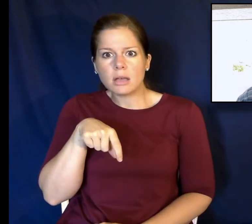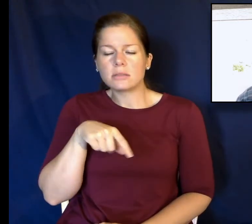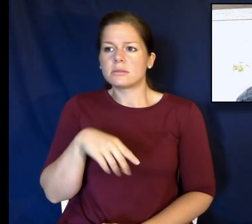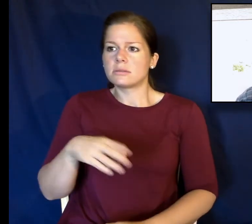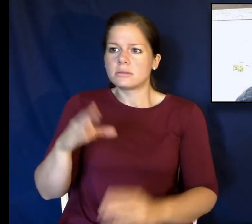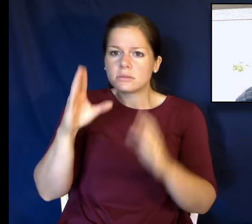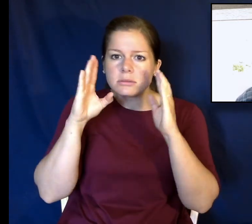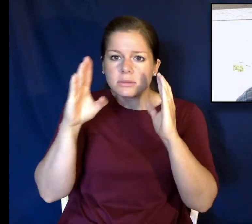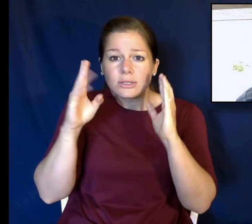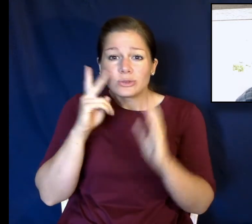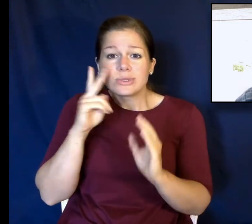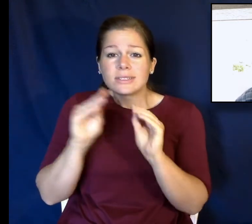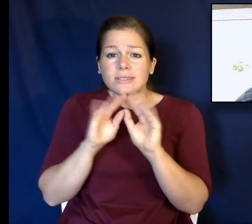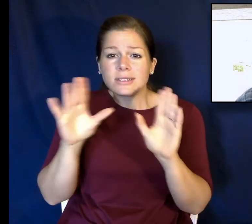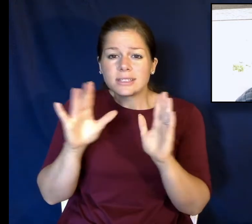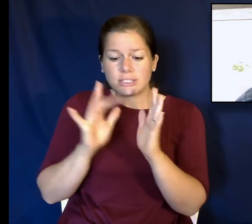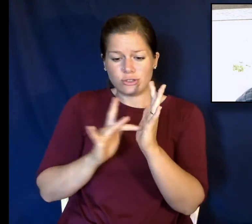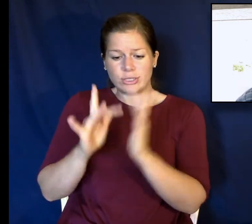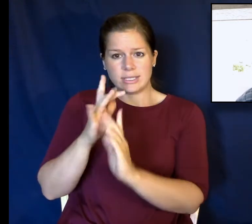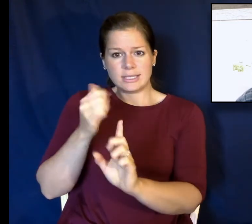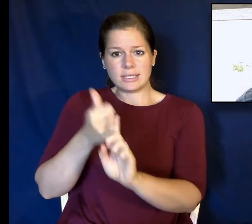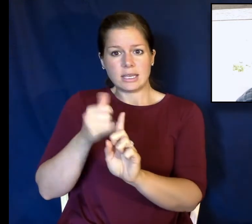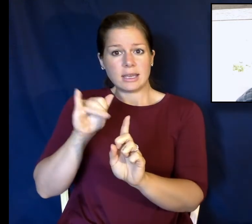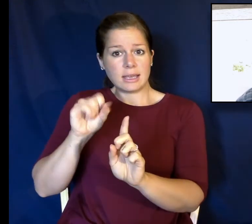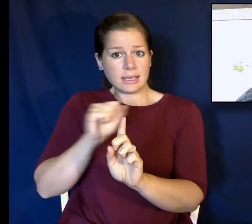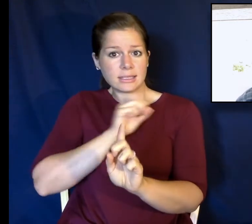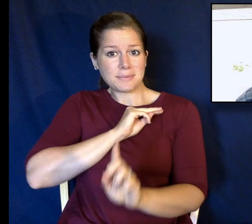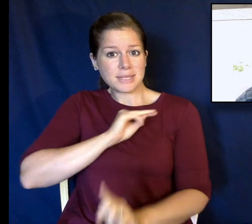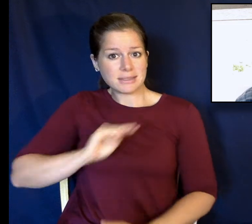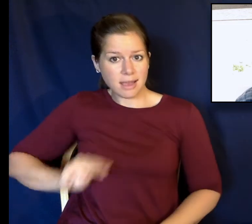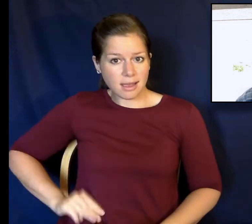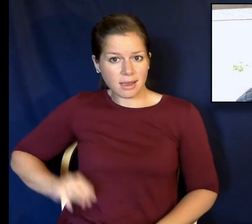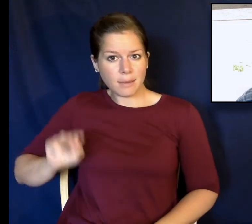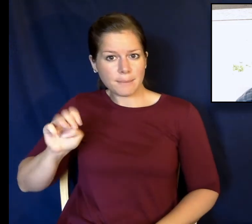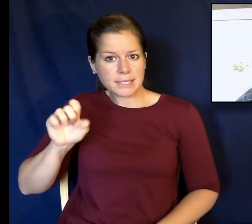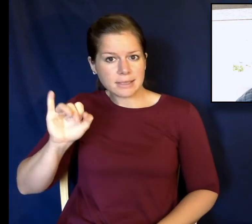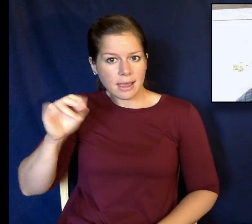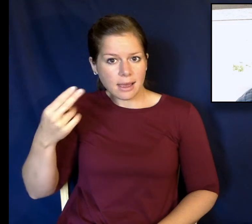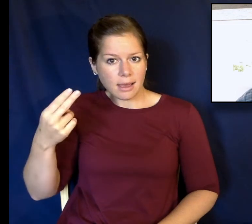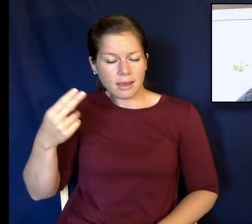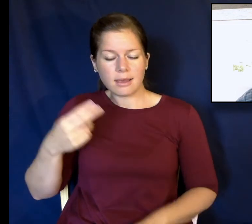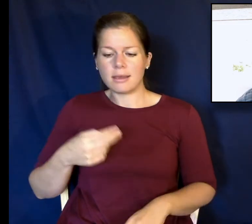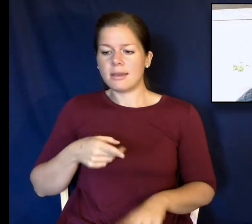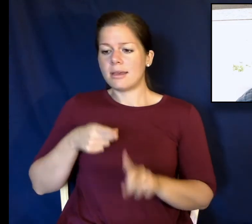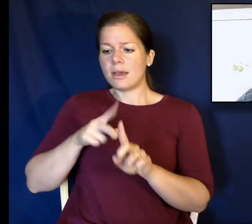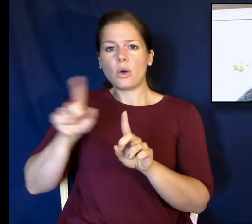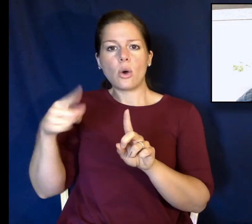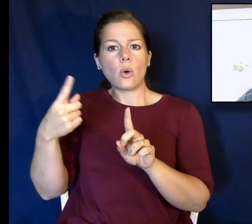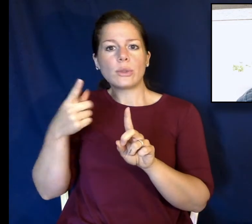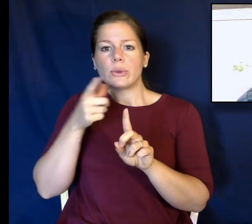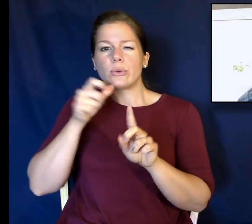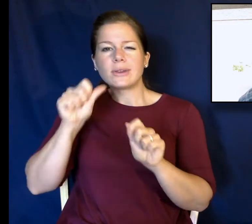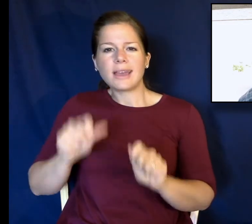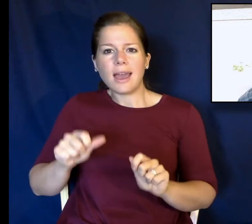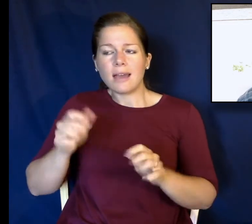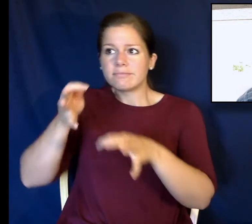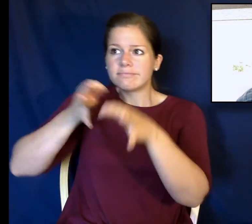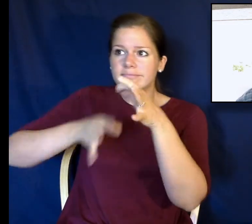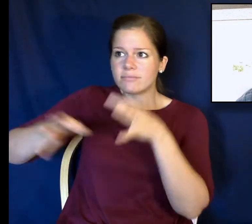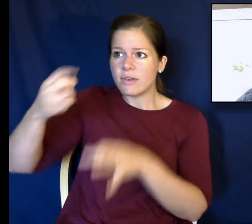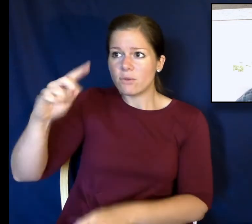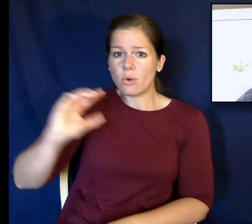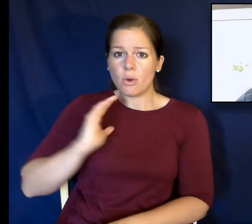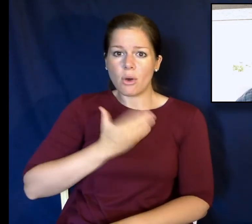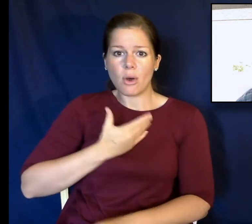Jesus as the Messiah. He's the only one that can make atonement for sin. He's the only one that can solve